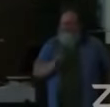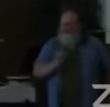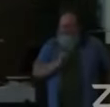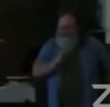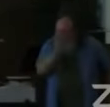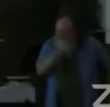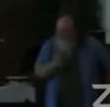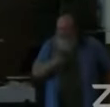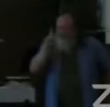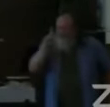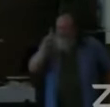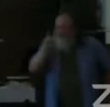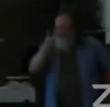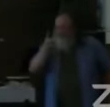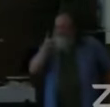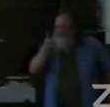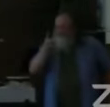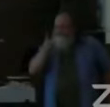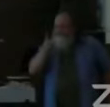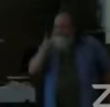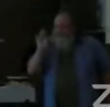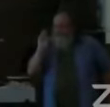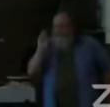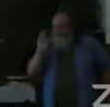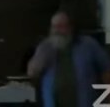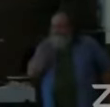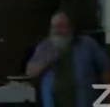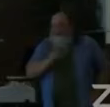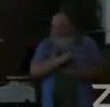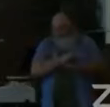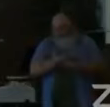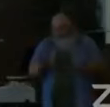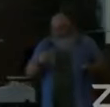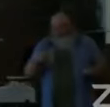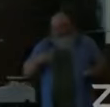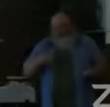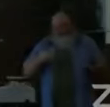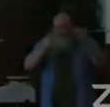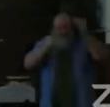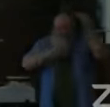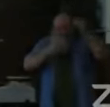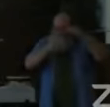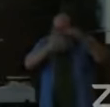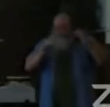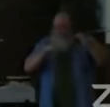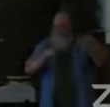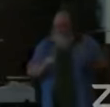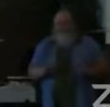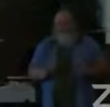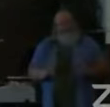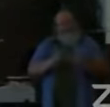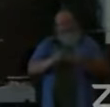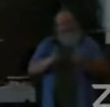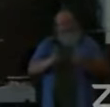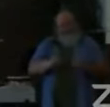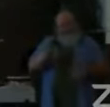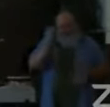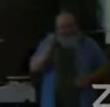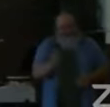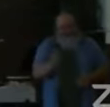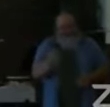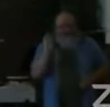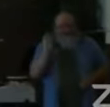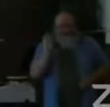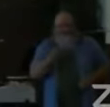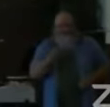to heaven, once we didn't have hope, but when we were reconciled to God through Jesus, now we have hope. We have hope